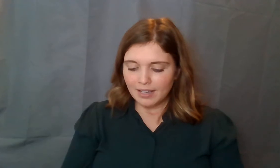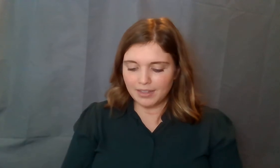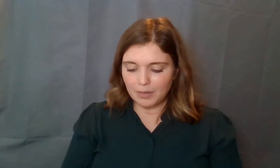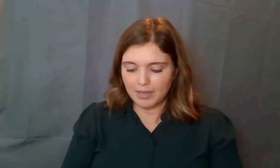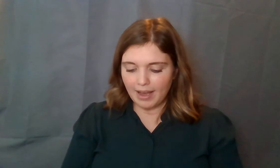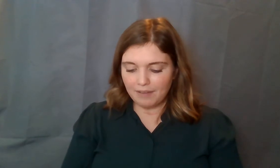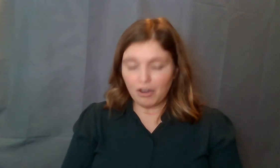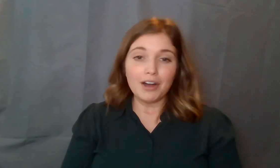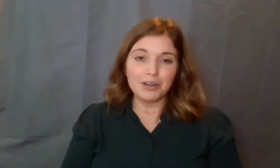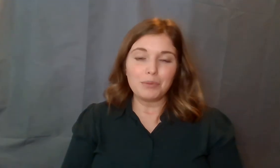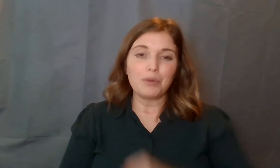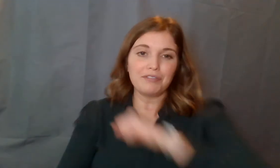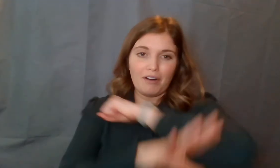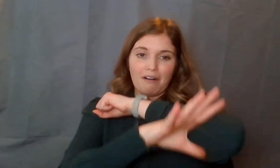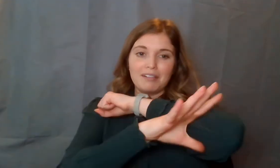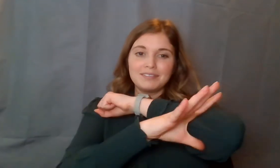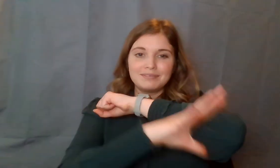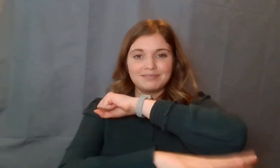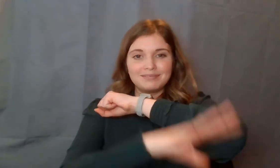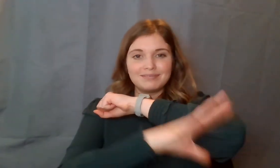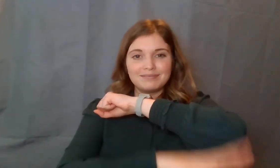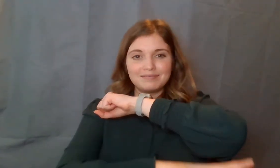And then we have autumn or fall.